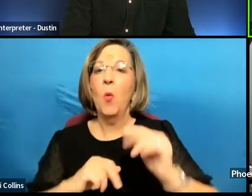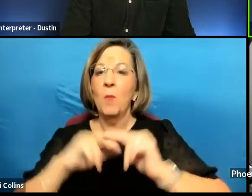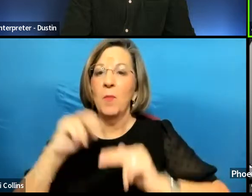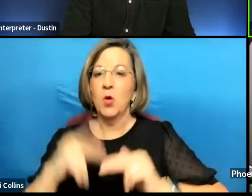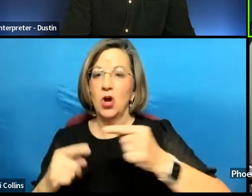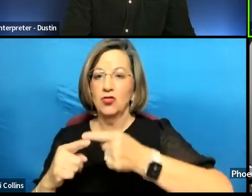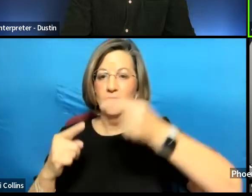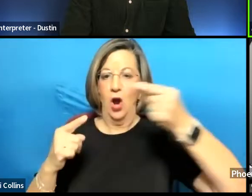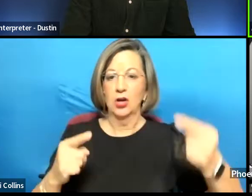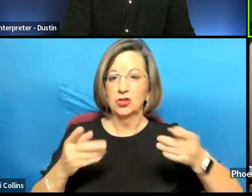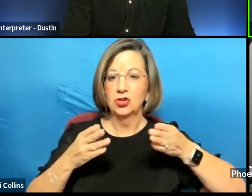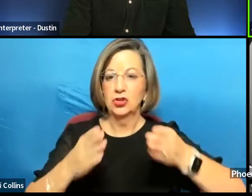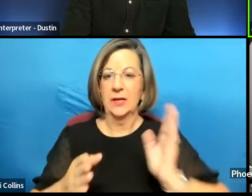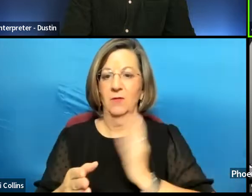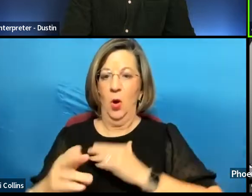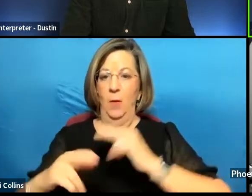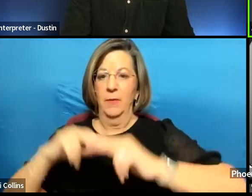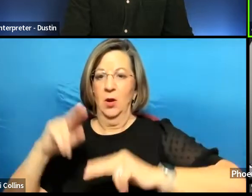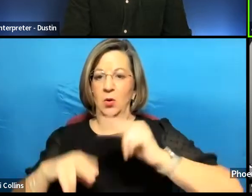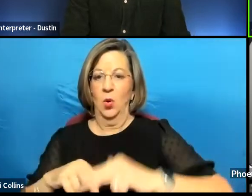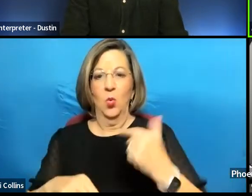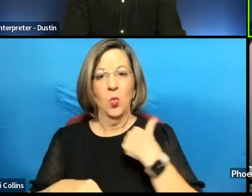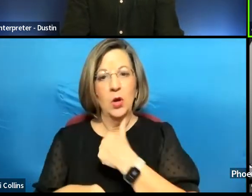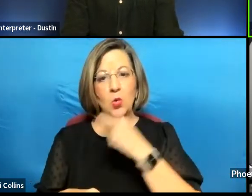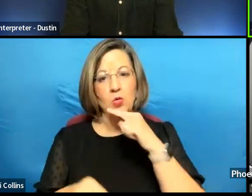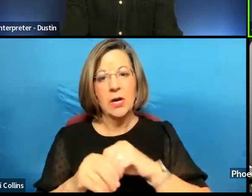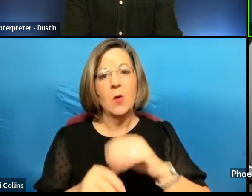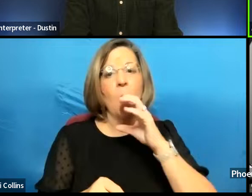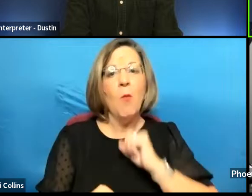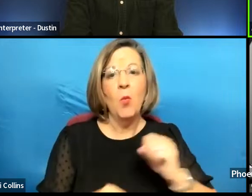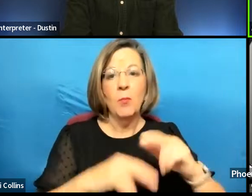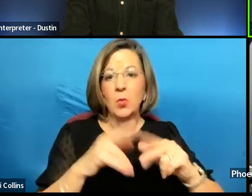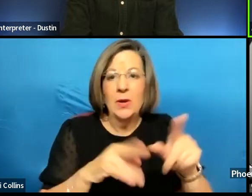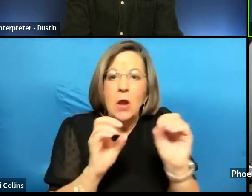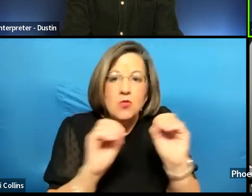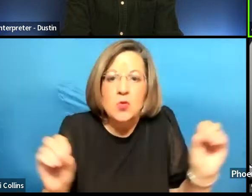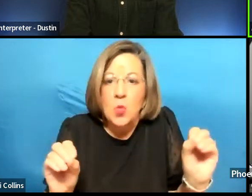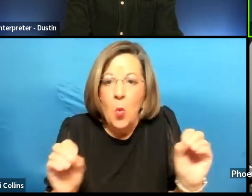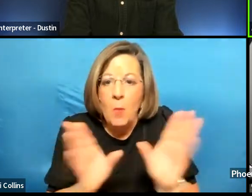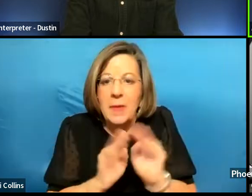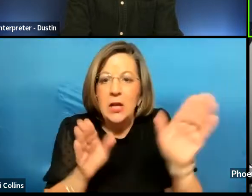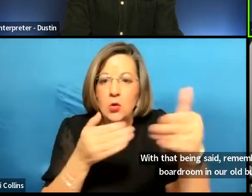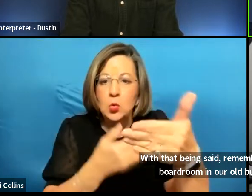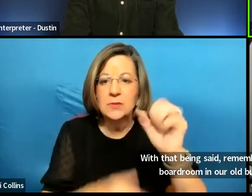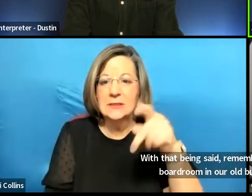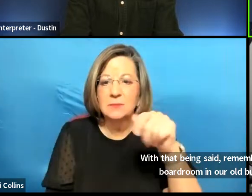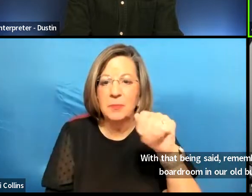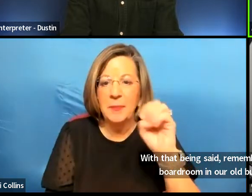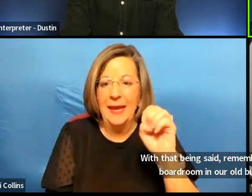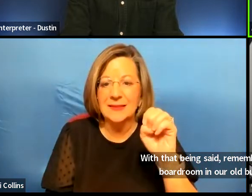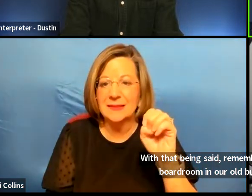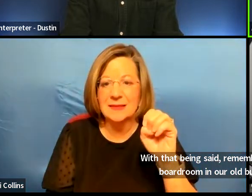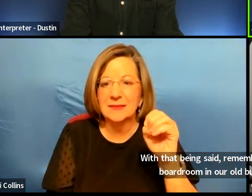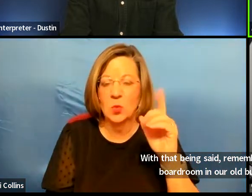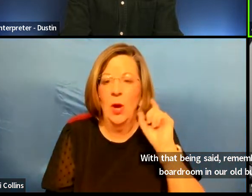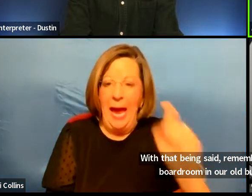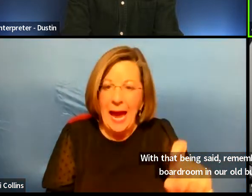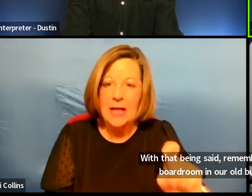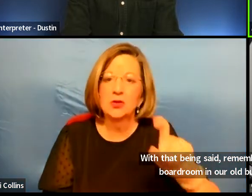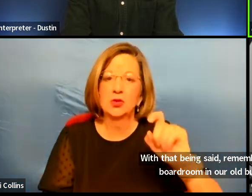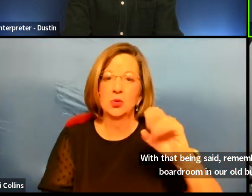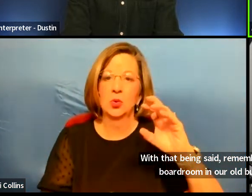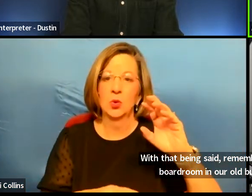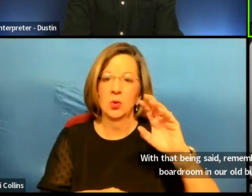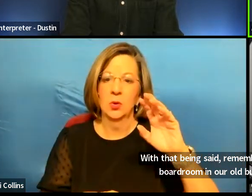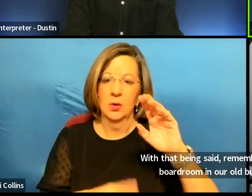a boardroom in our old building that was across the street. We were in an old building and there was no meeting room there. There was no